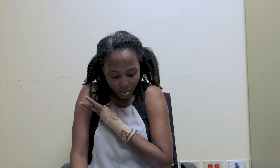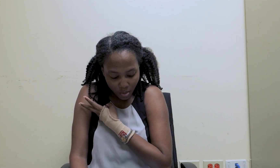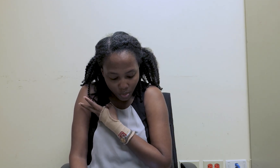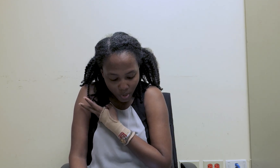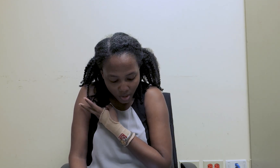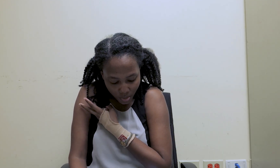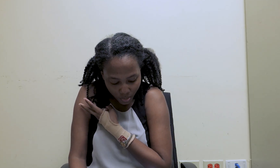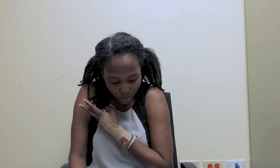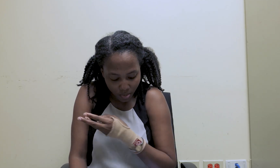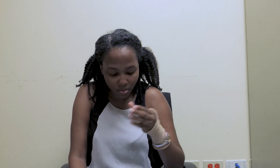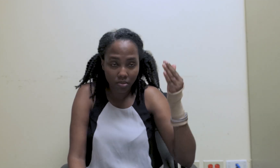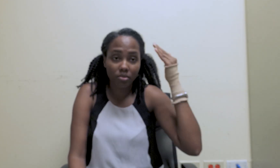although we know,